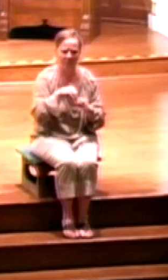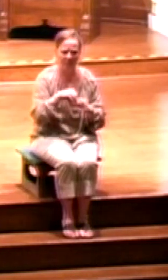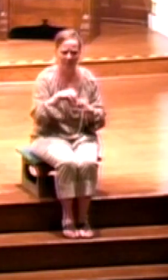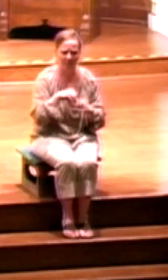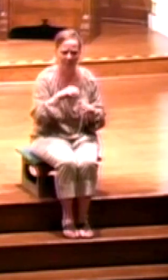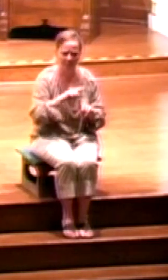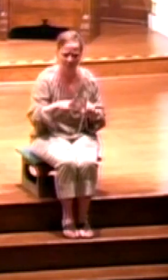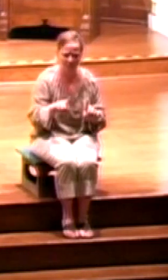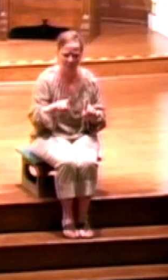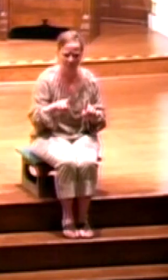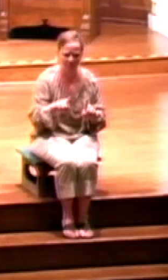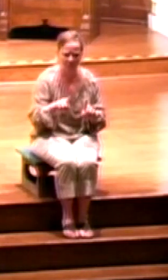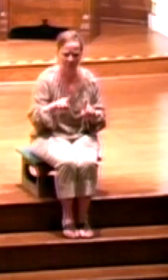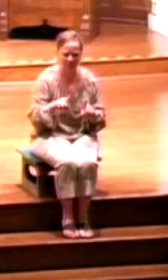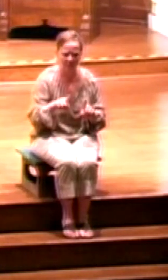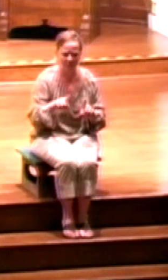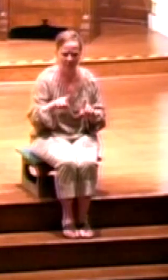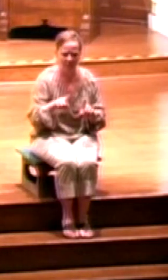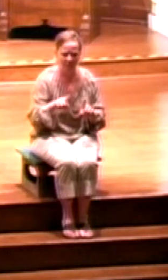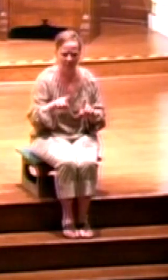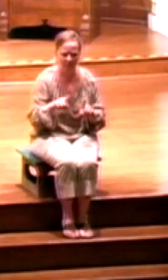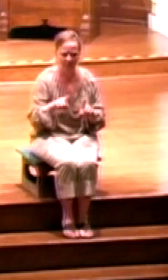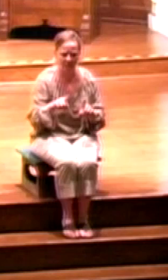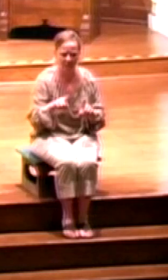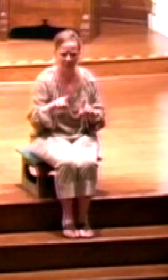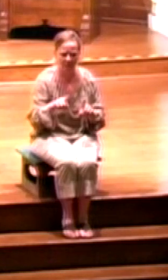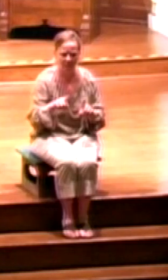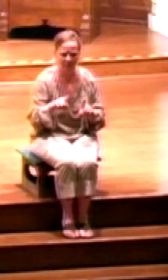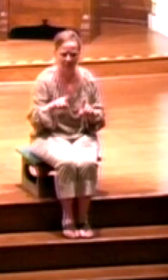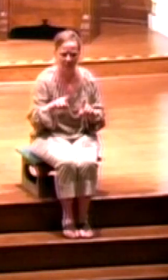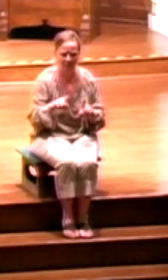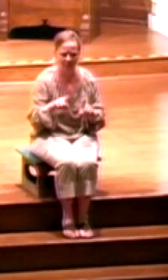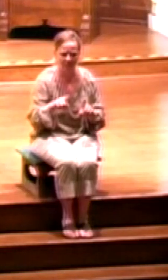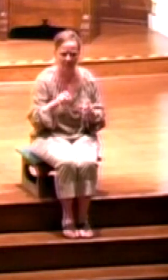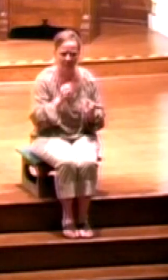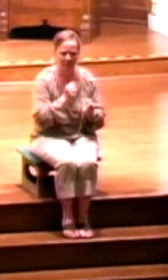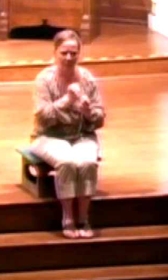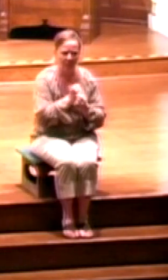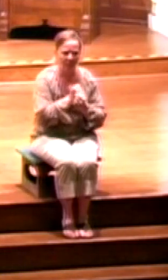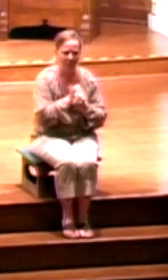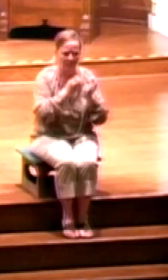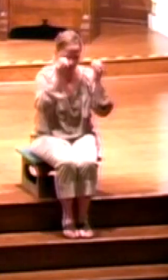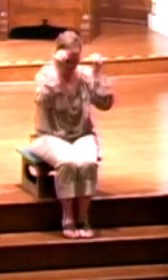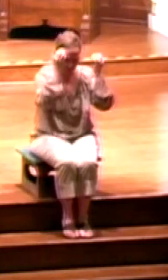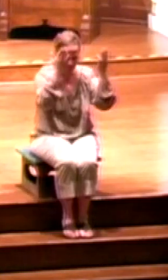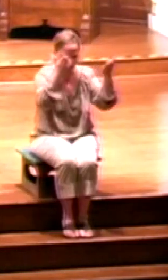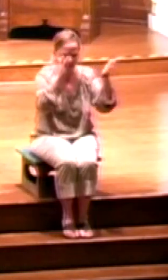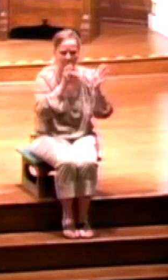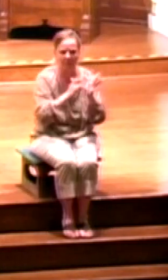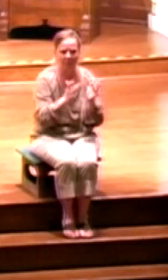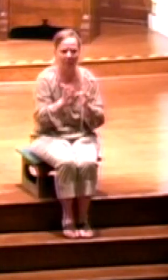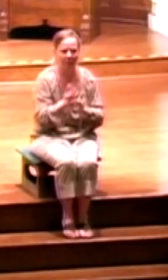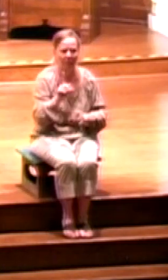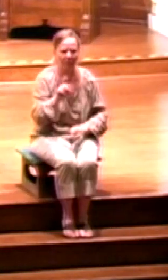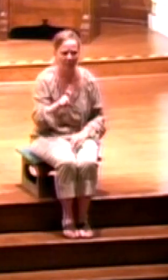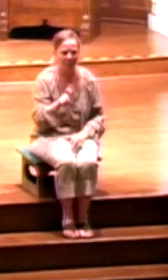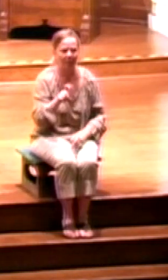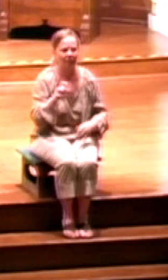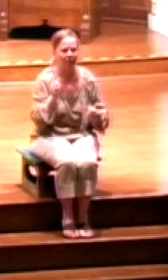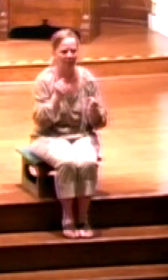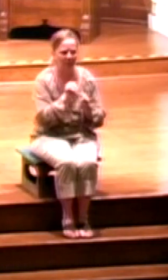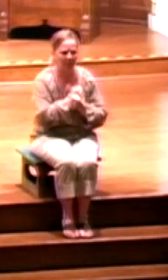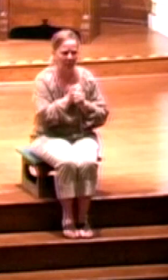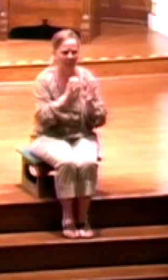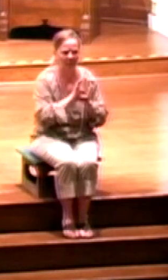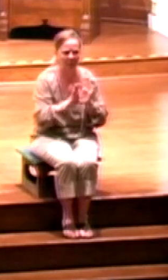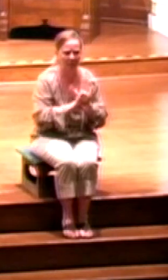But seems is the operative word. To love his heavenly Father, Jesus had to love the commandments of God,